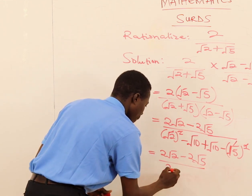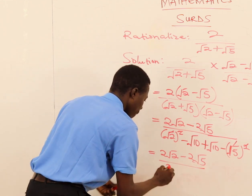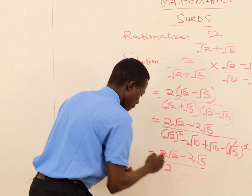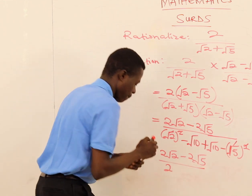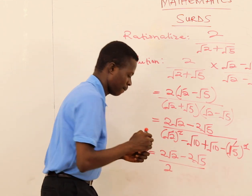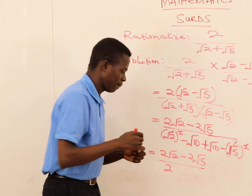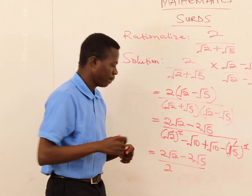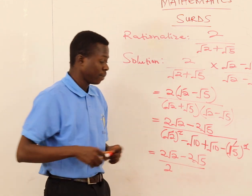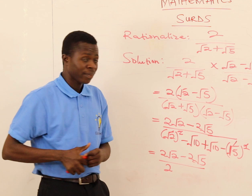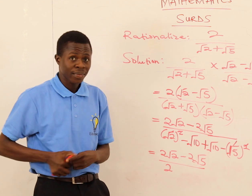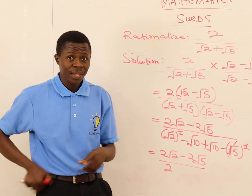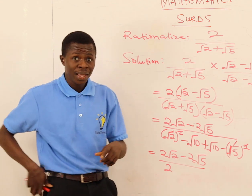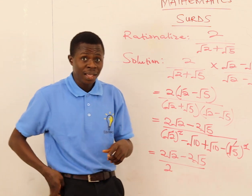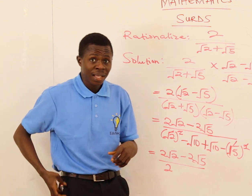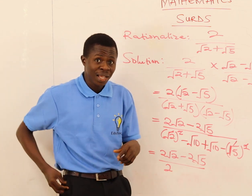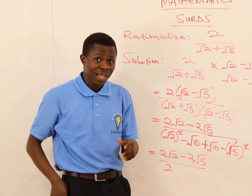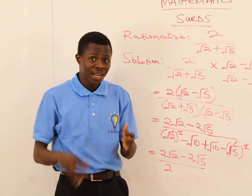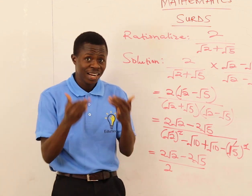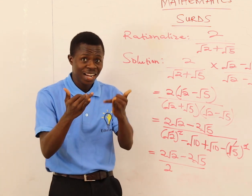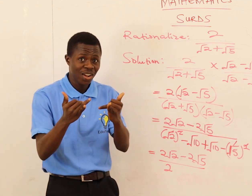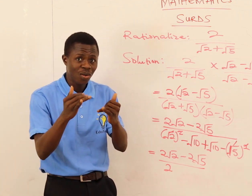divided by, we are going to have this expression to be 2.